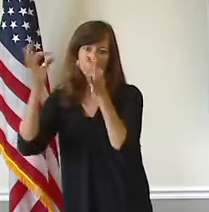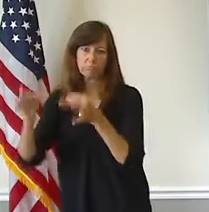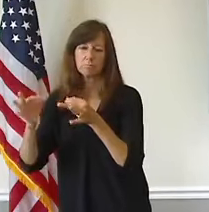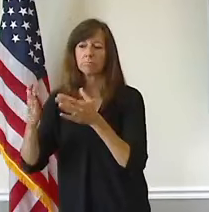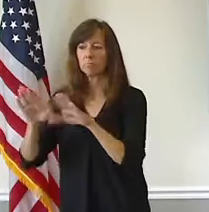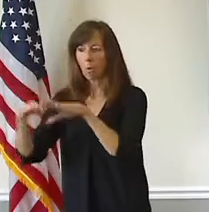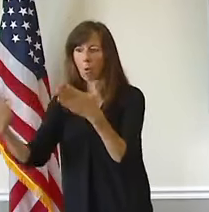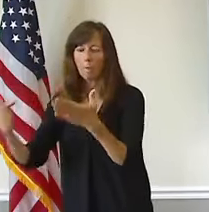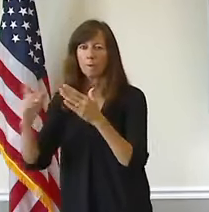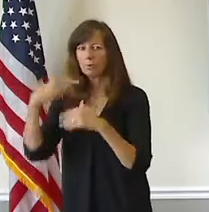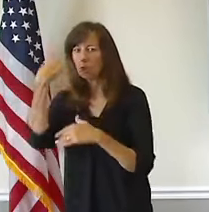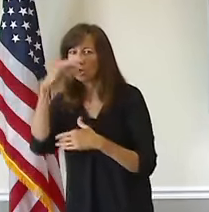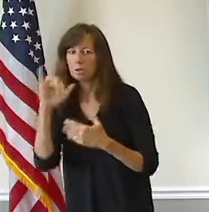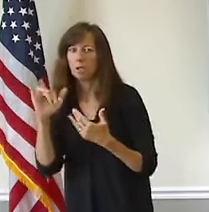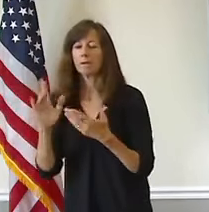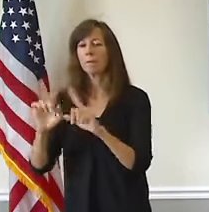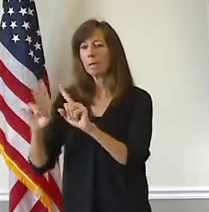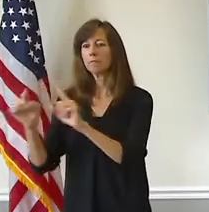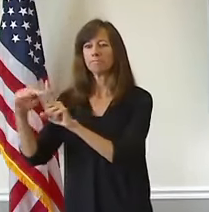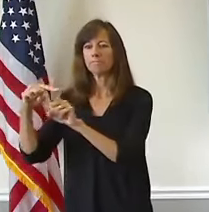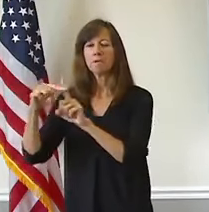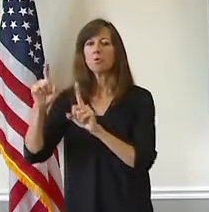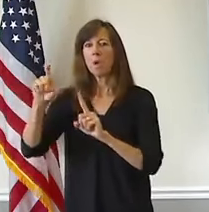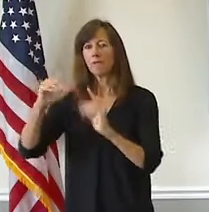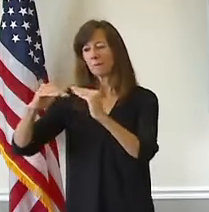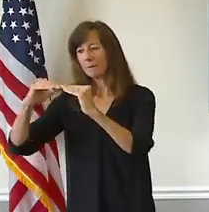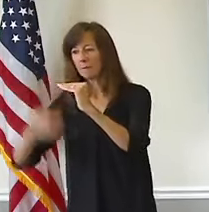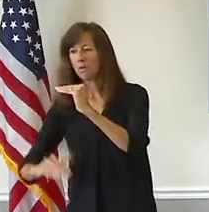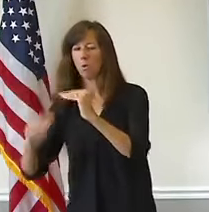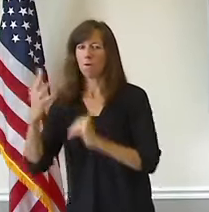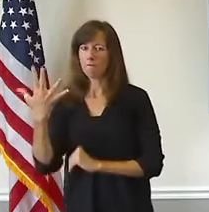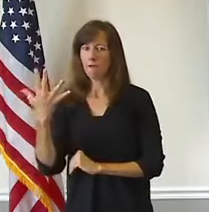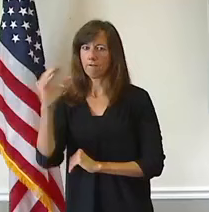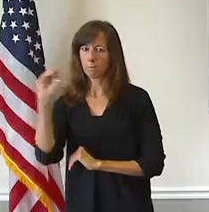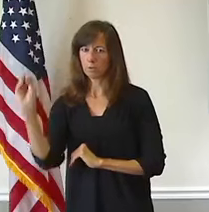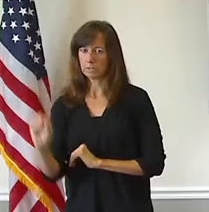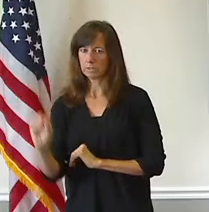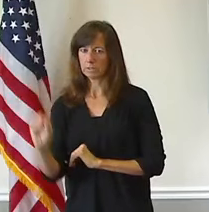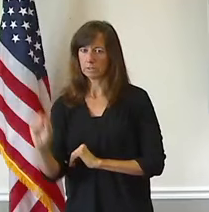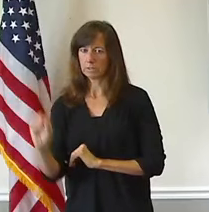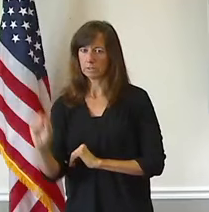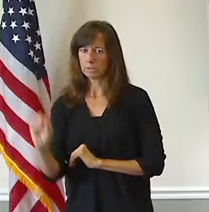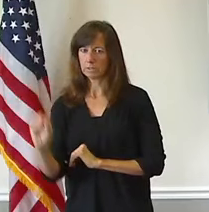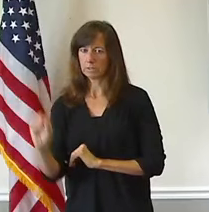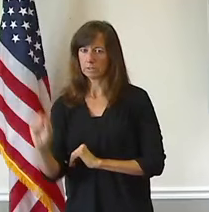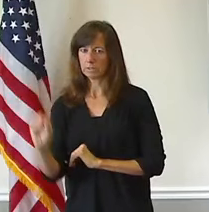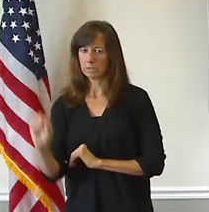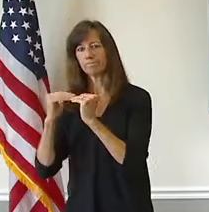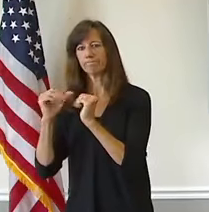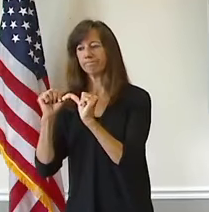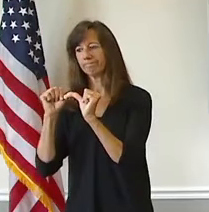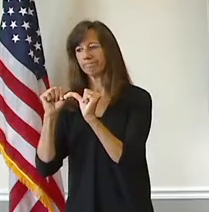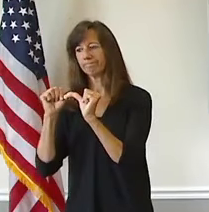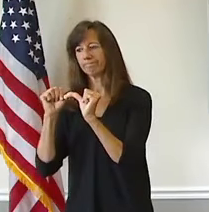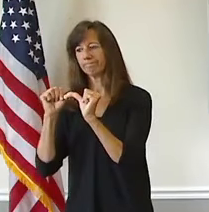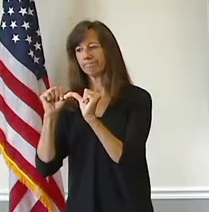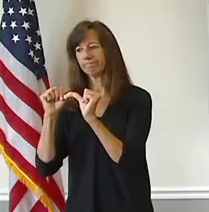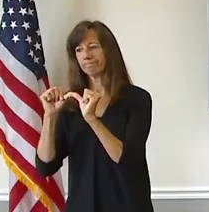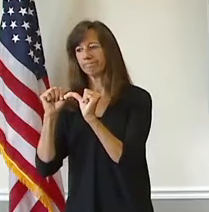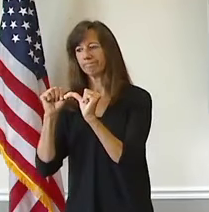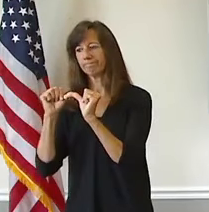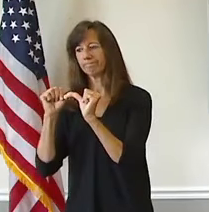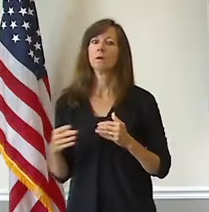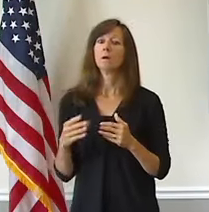below 5% in positivity in order to open, and then you need to remain below 9% in